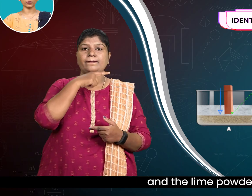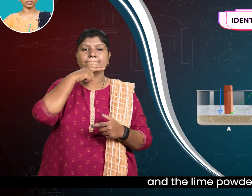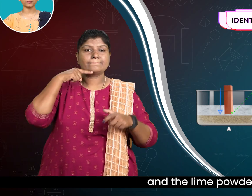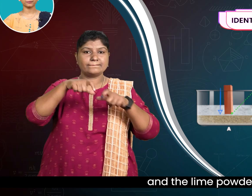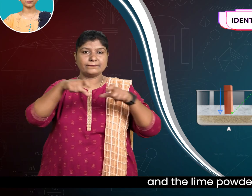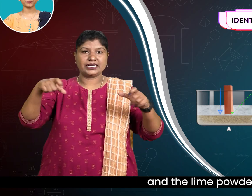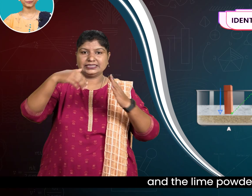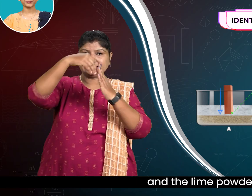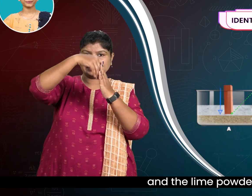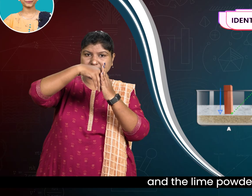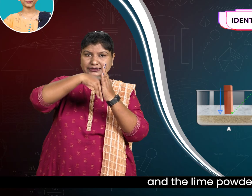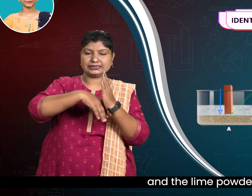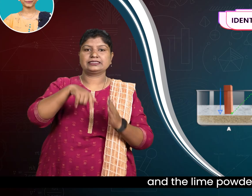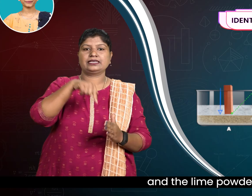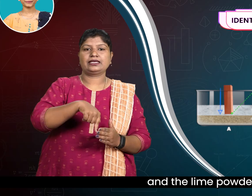lime powder.